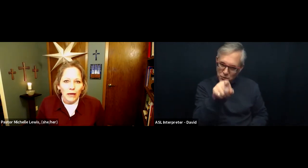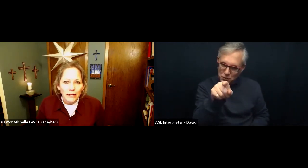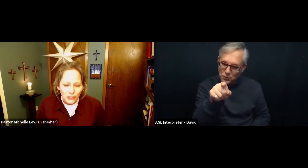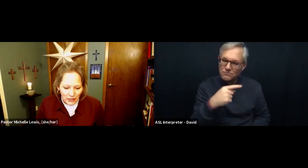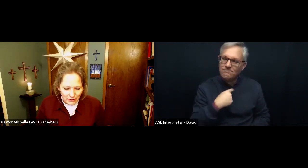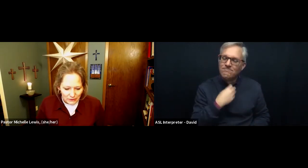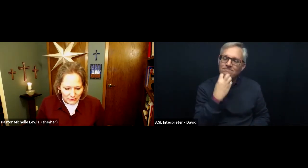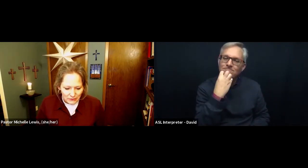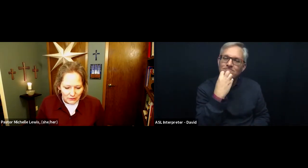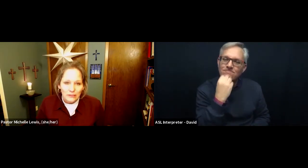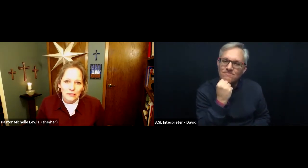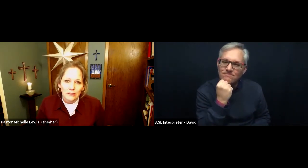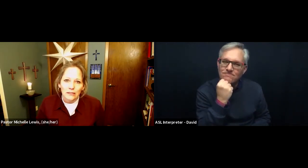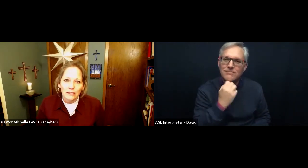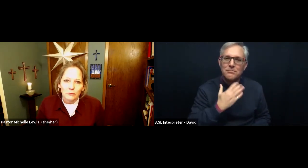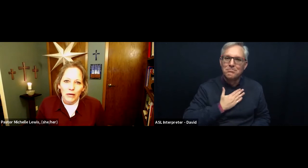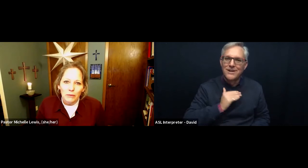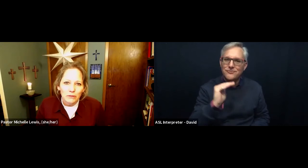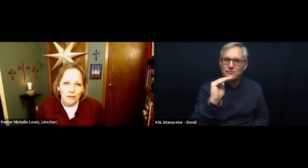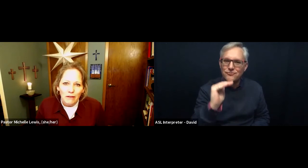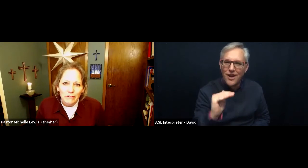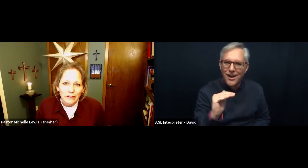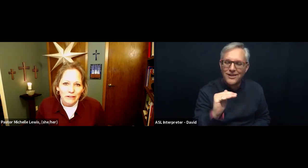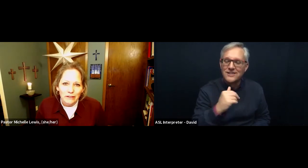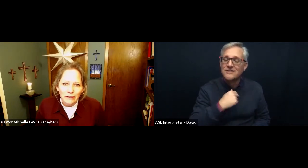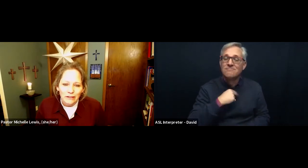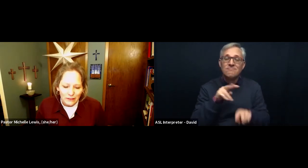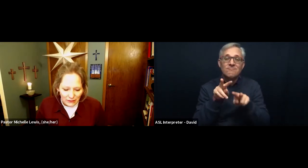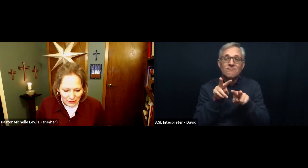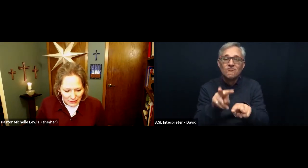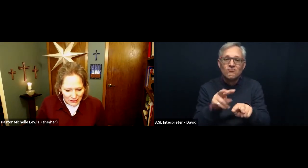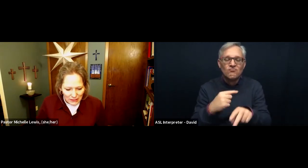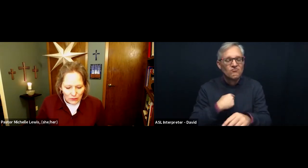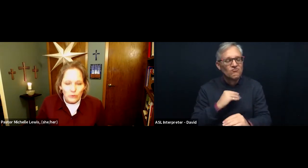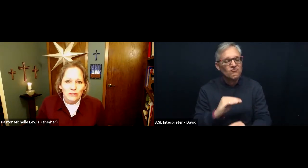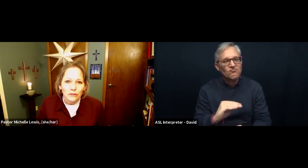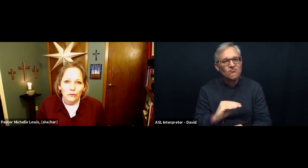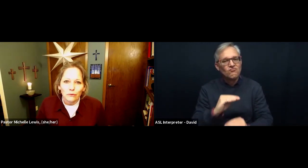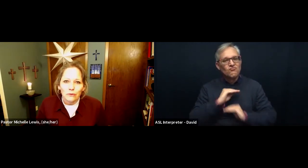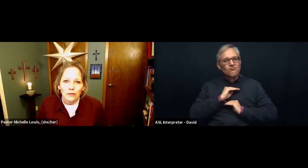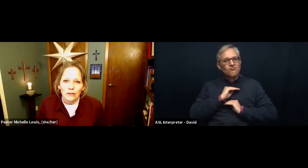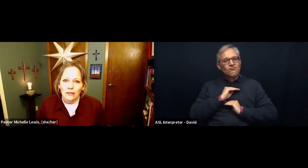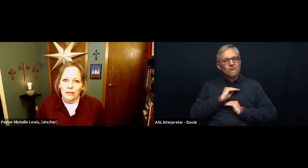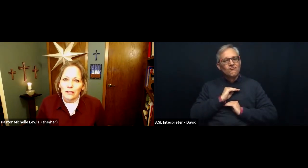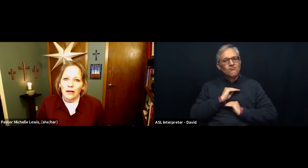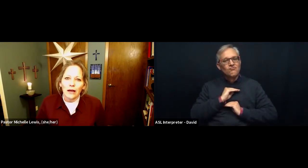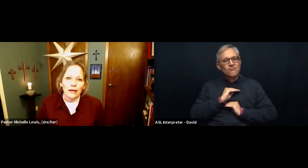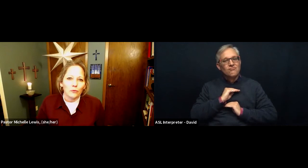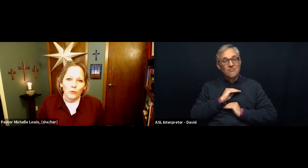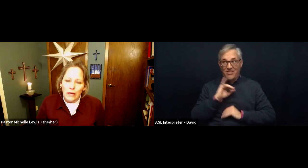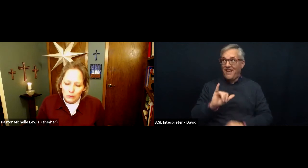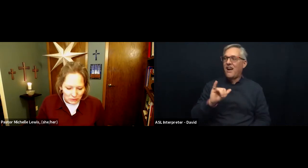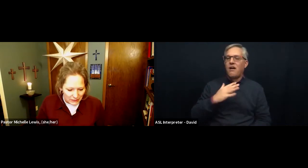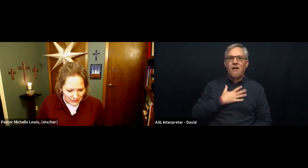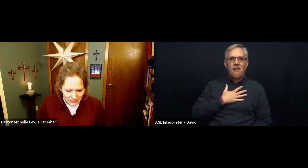are my child, my beloved. With you, I